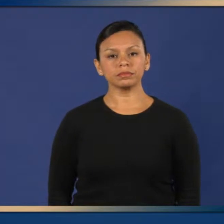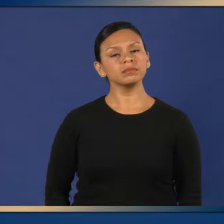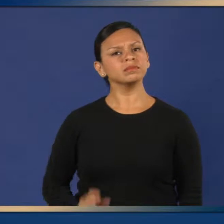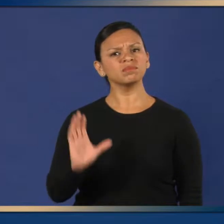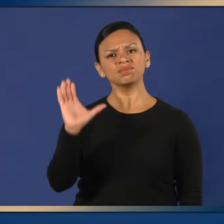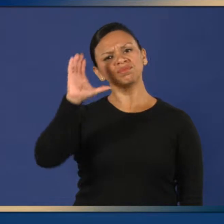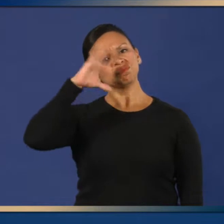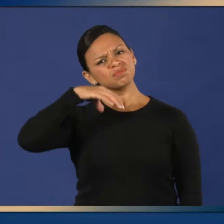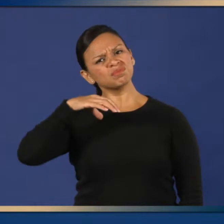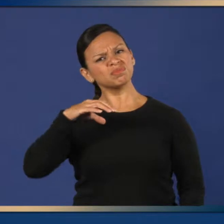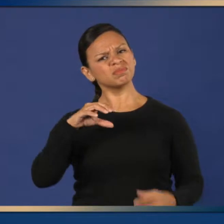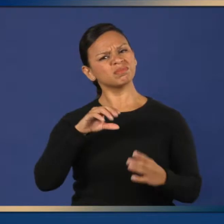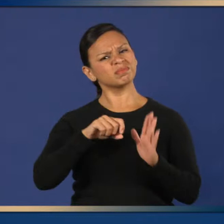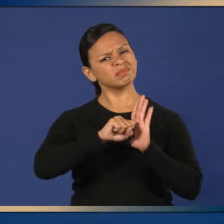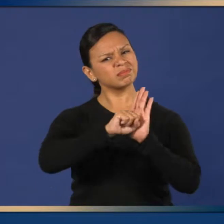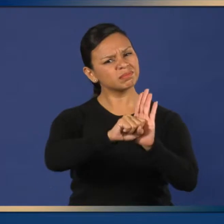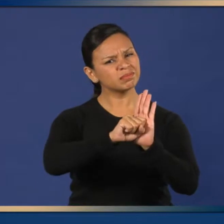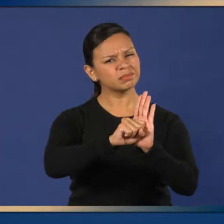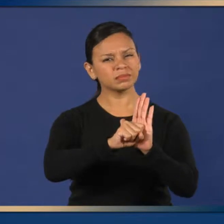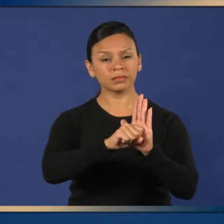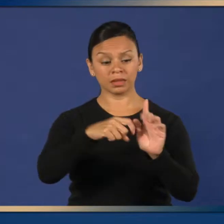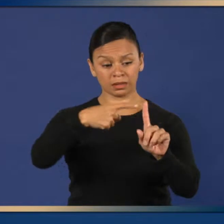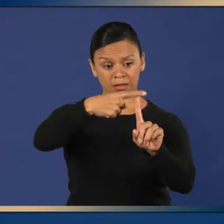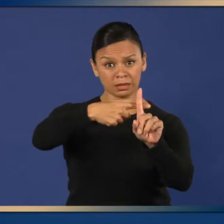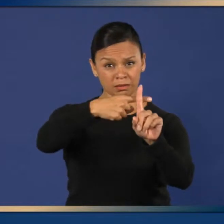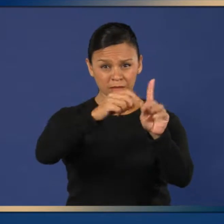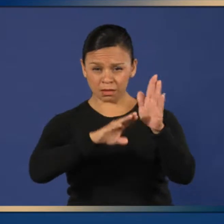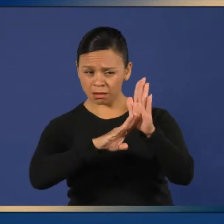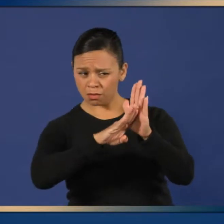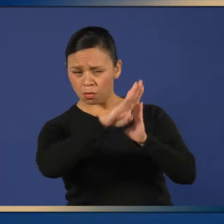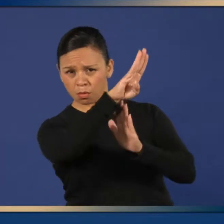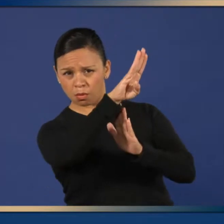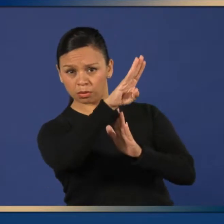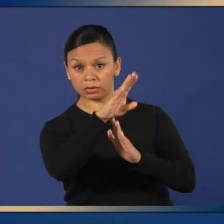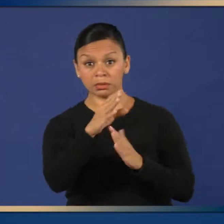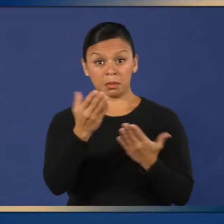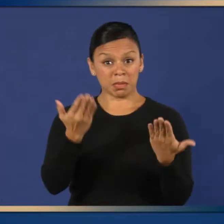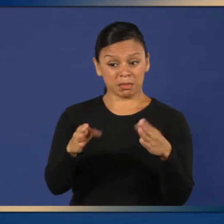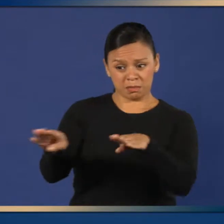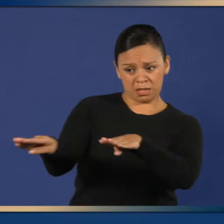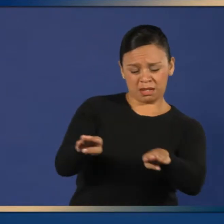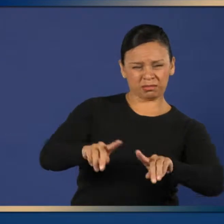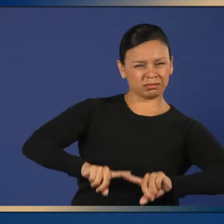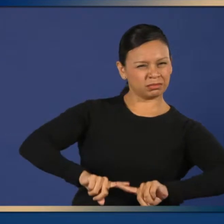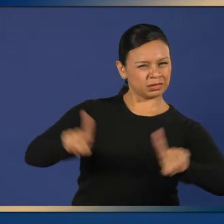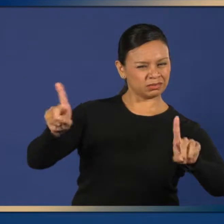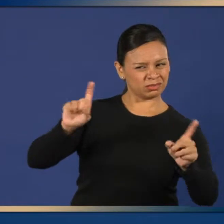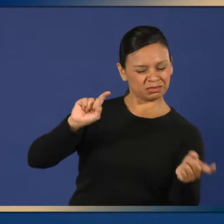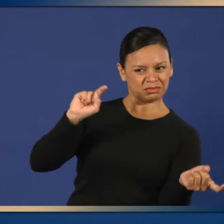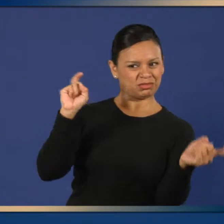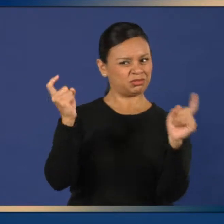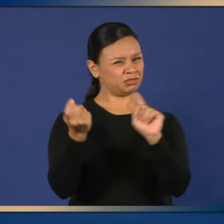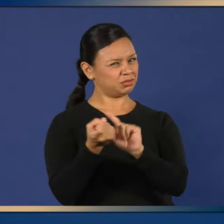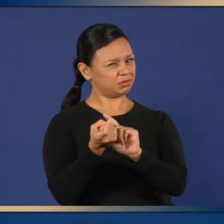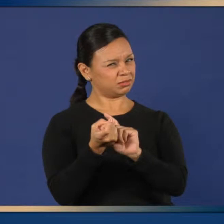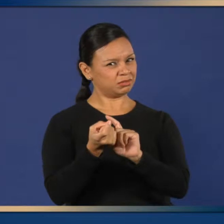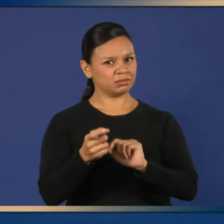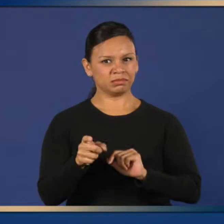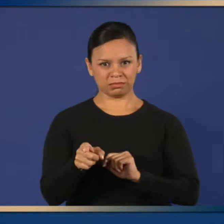Any unusual condition, such as a high fever or behavior changes.